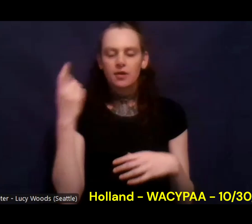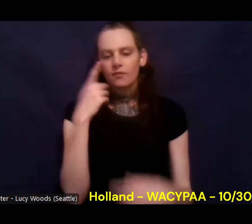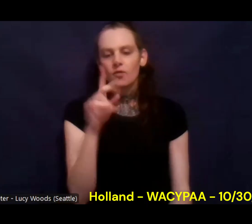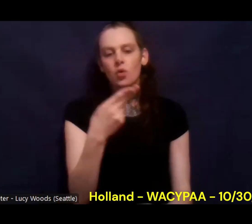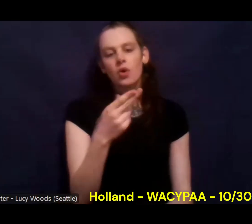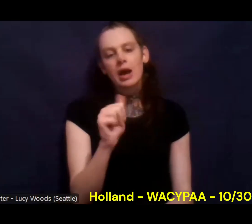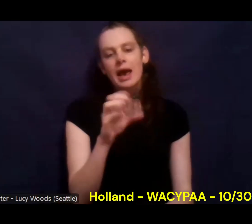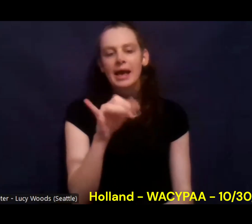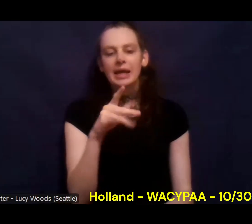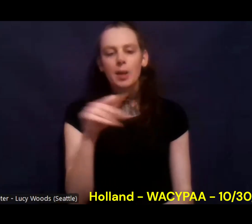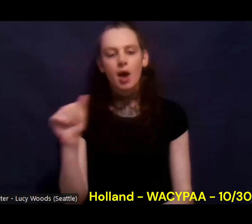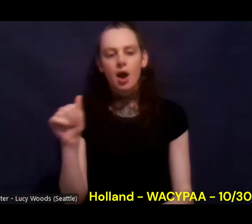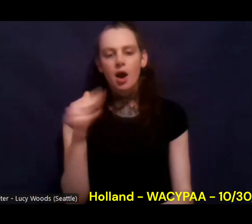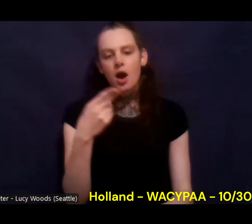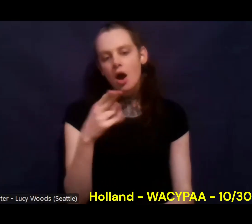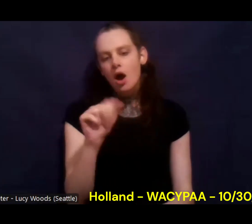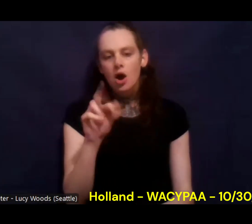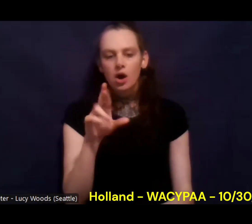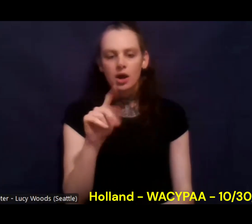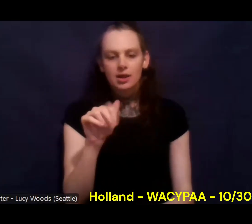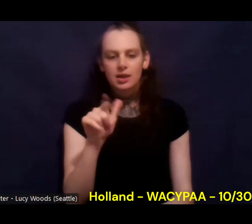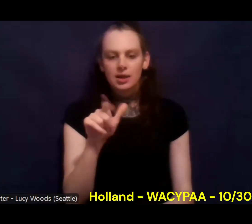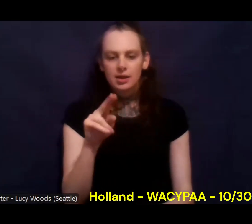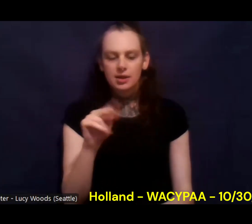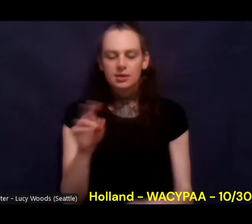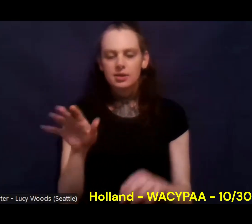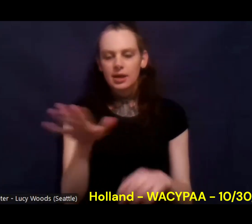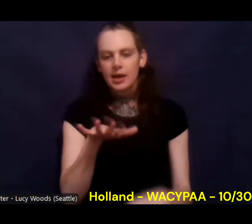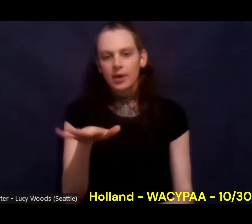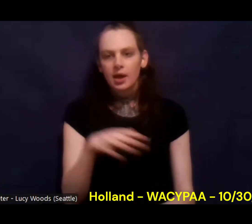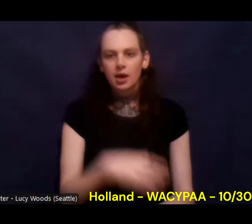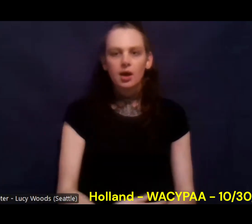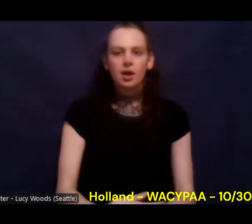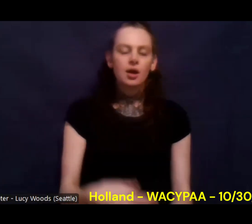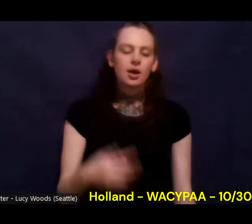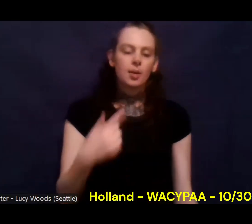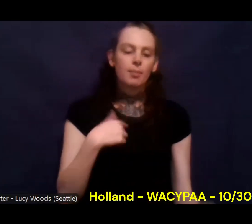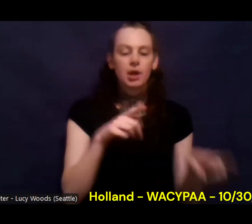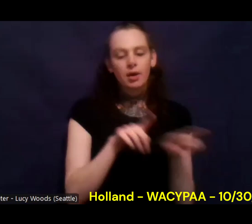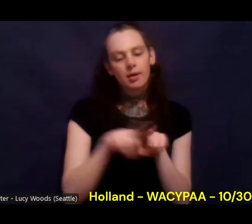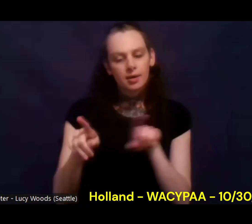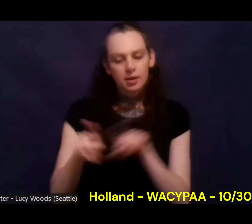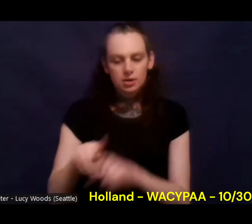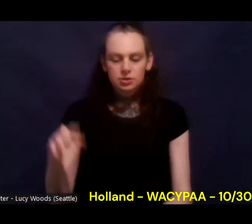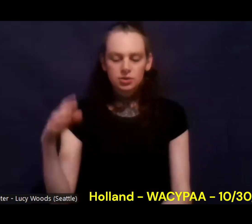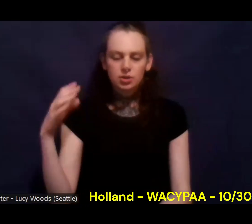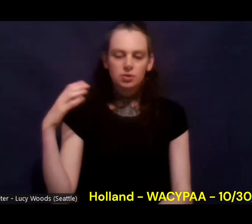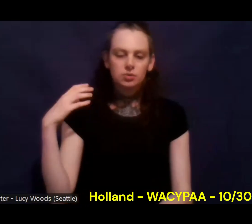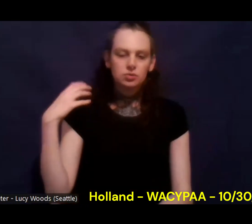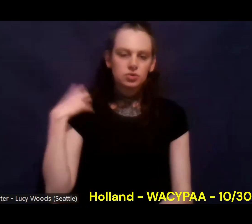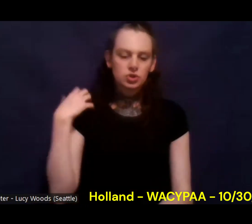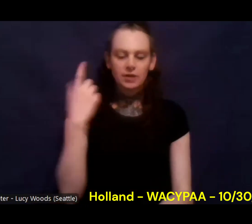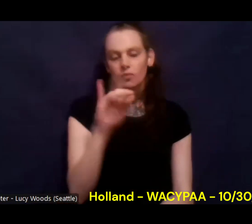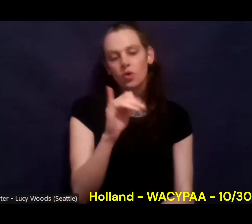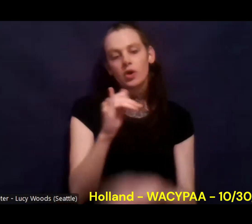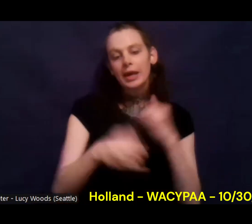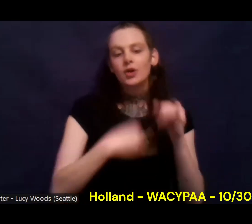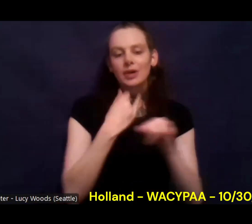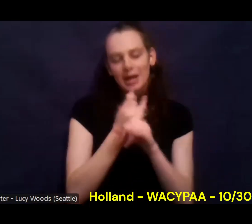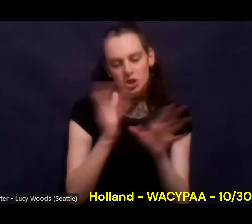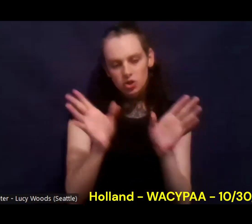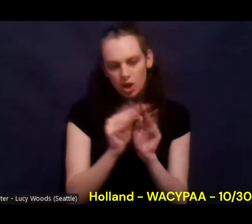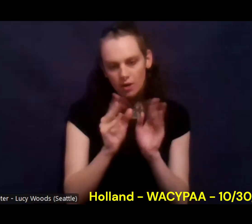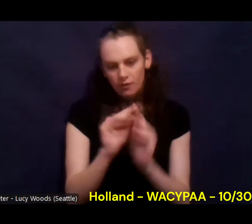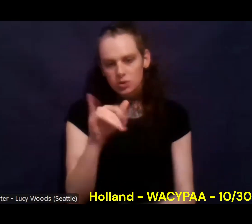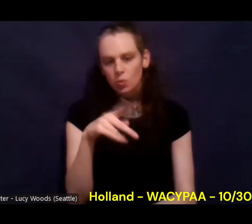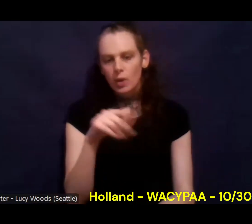AA. I am the outreach chair for ICYPAA, which is the International Conference of Young People in AA. What that has looked like in my life is